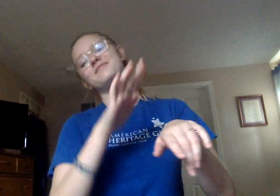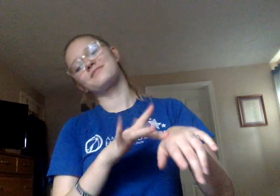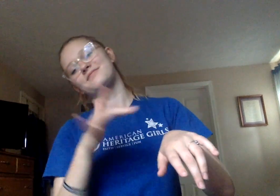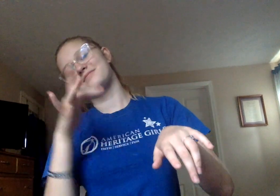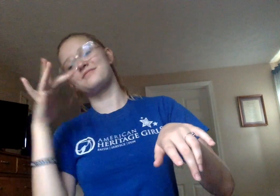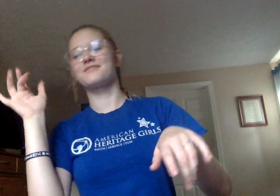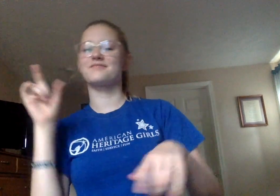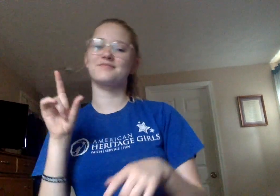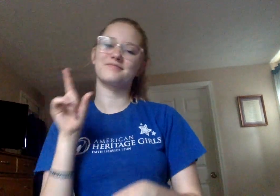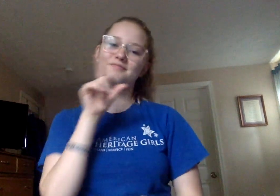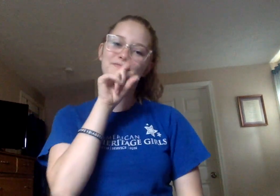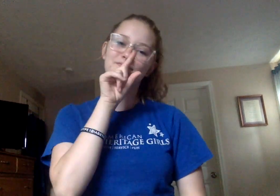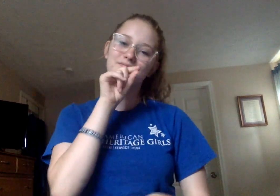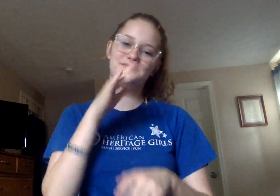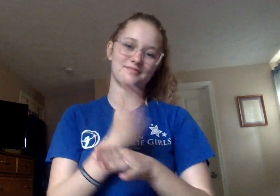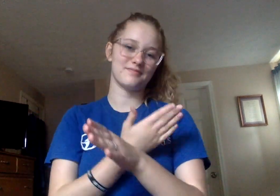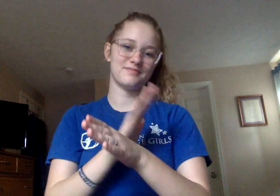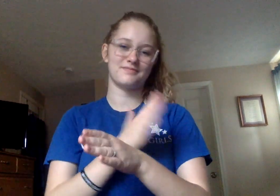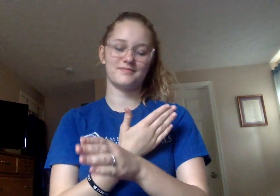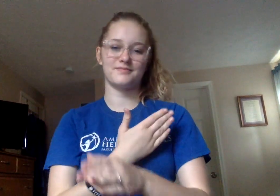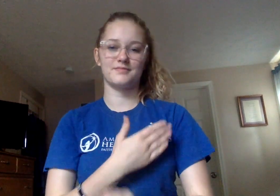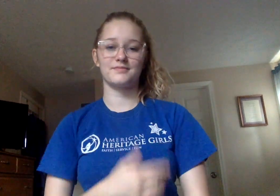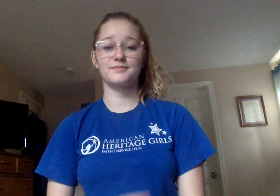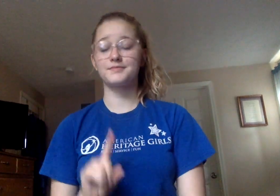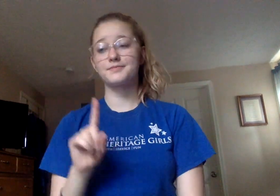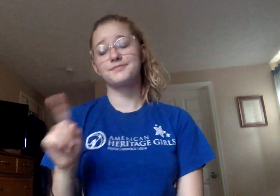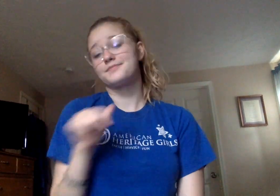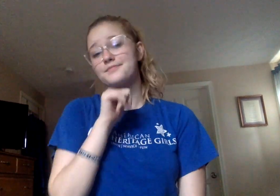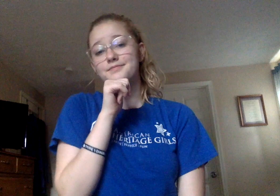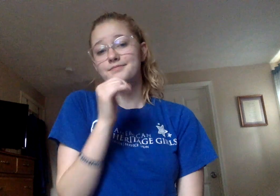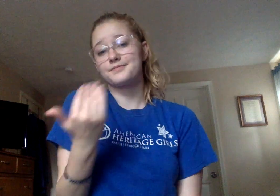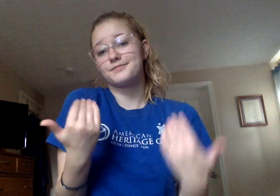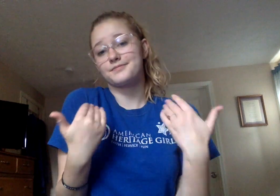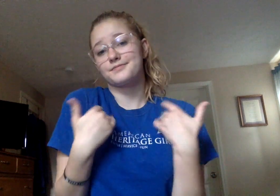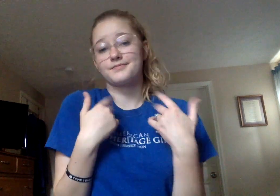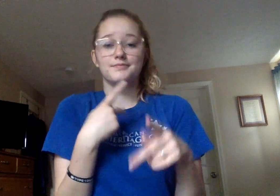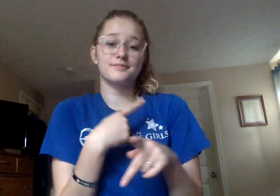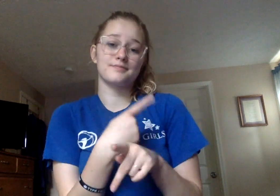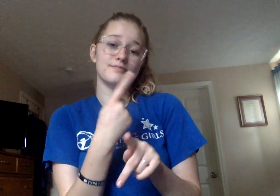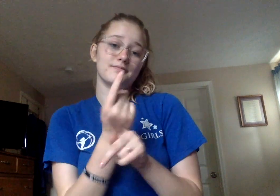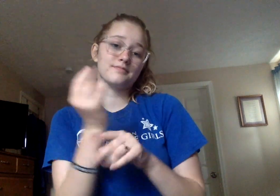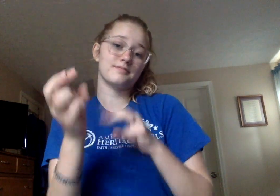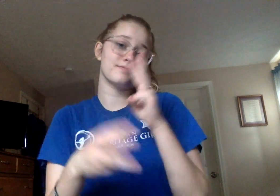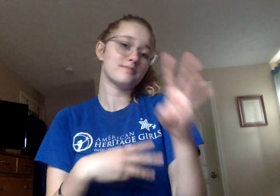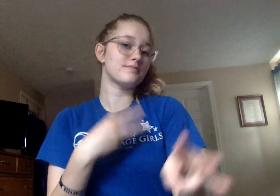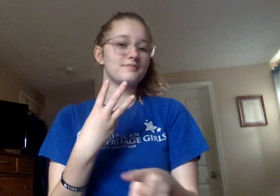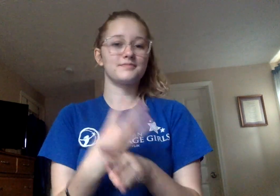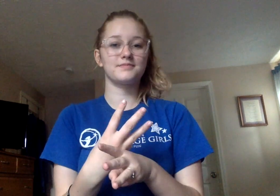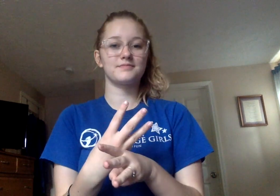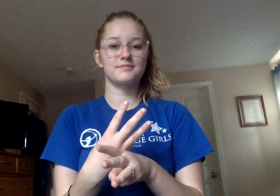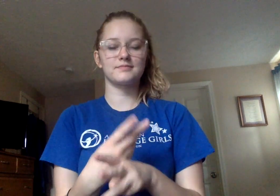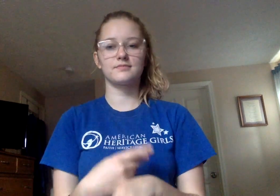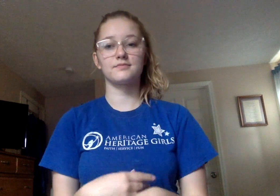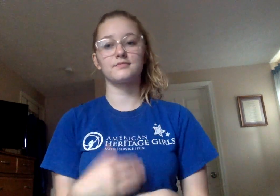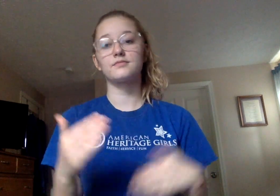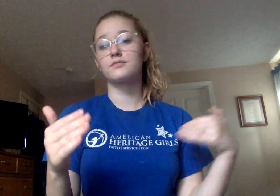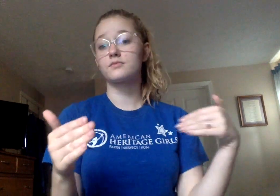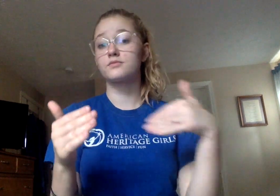were chirping in the treetops, and she didn't have a care in the world. Very soon she met a wolf.